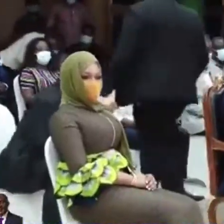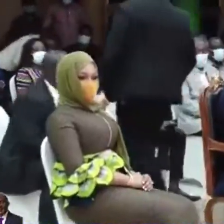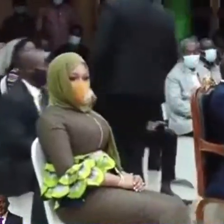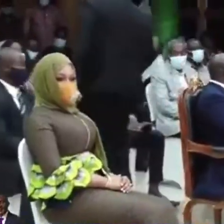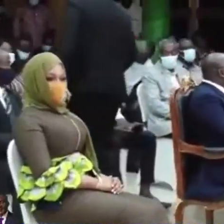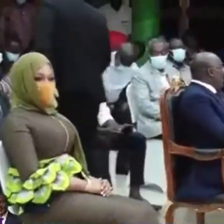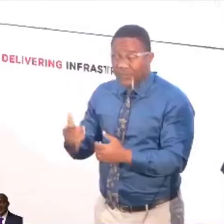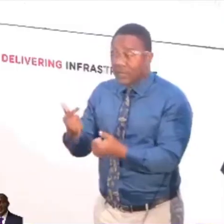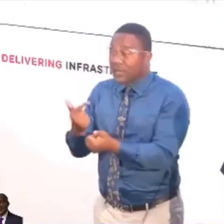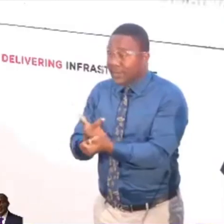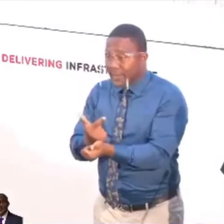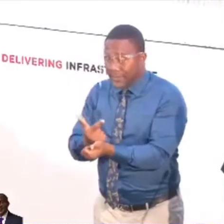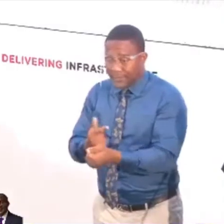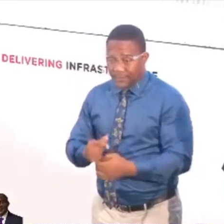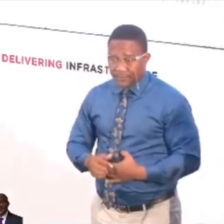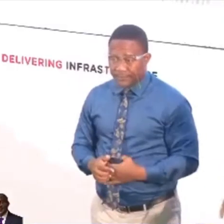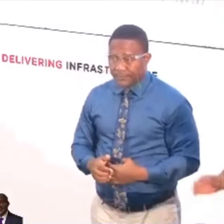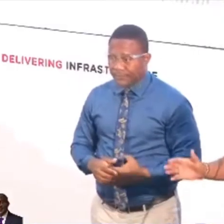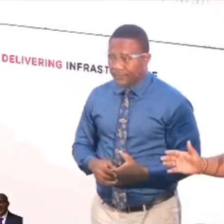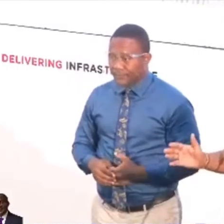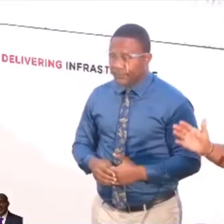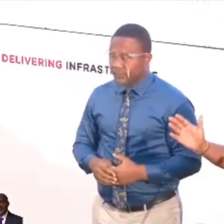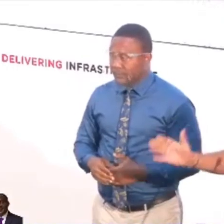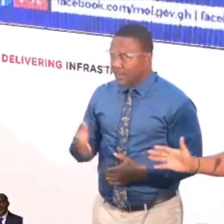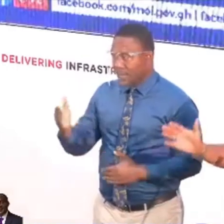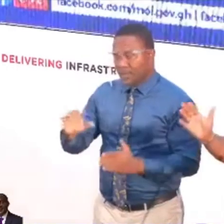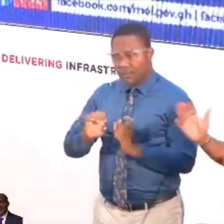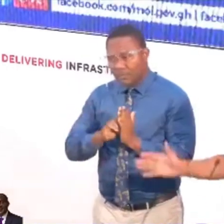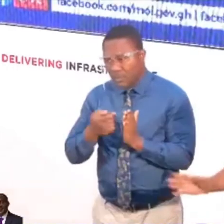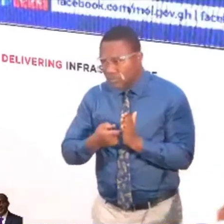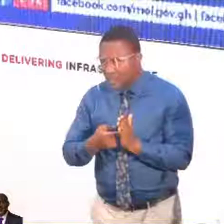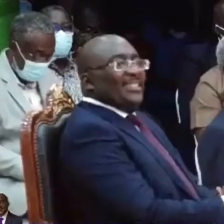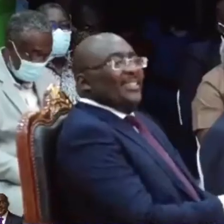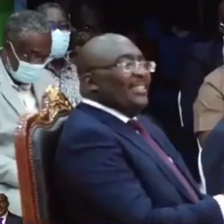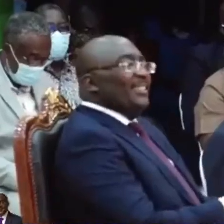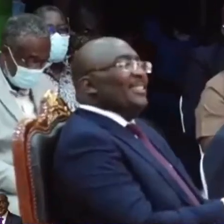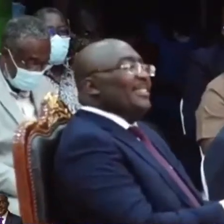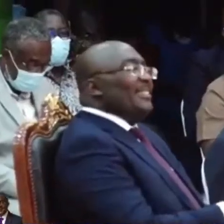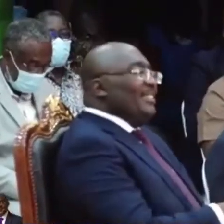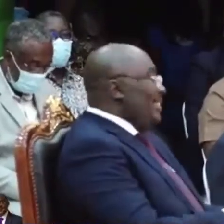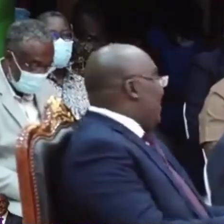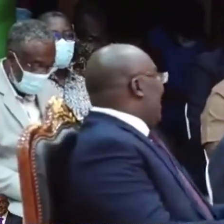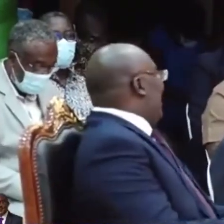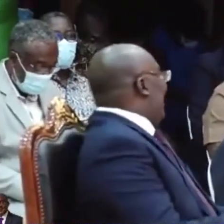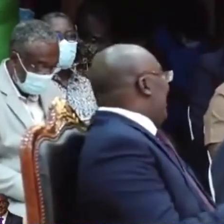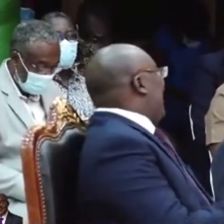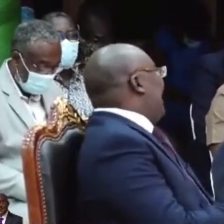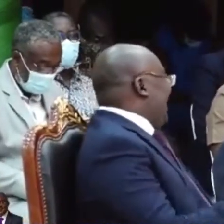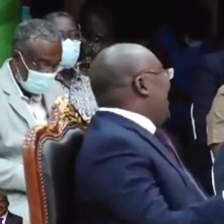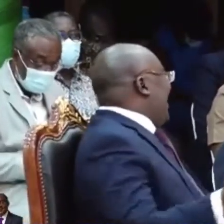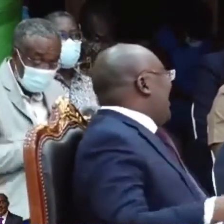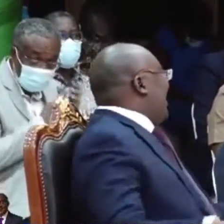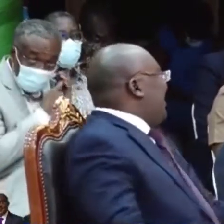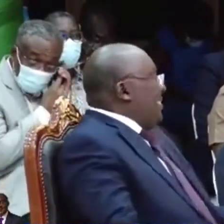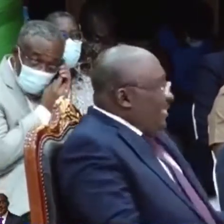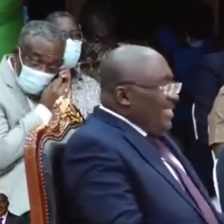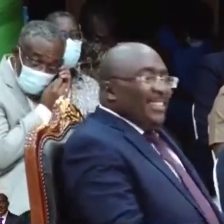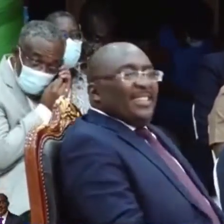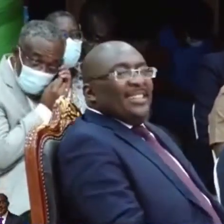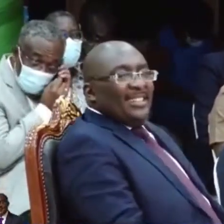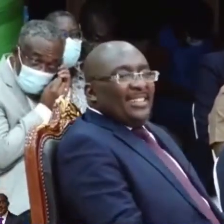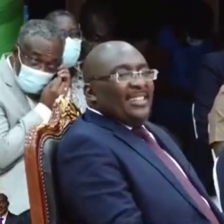Republic. The evidence is here and clear. We are not talking about